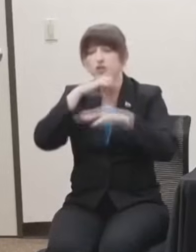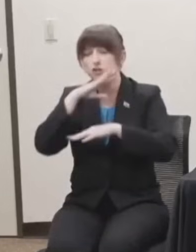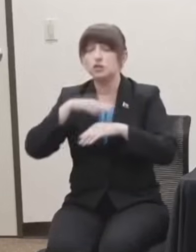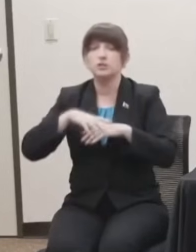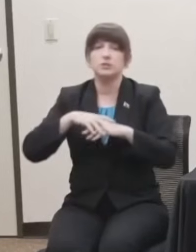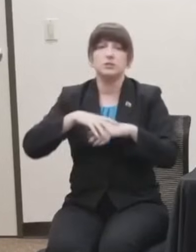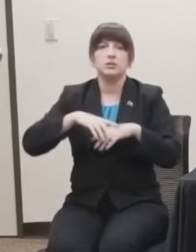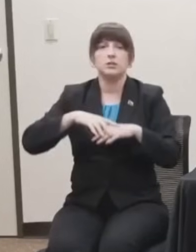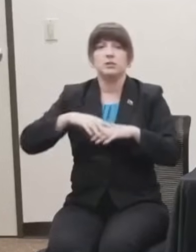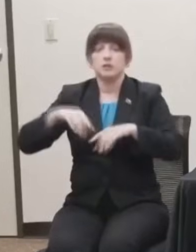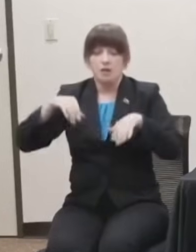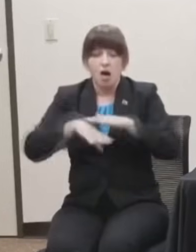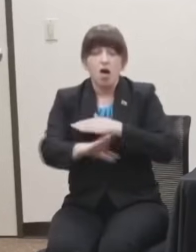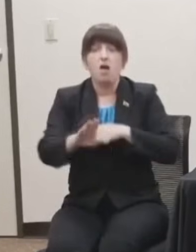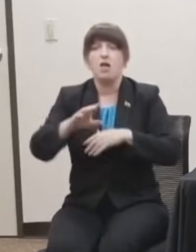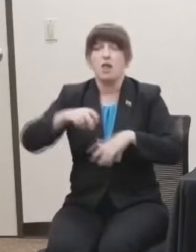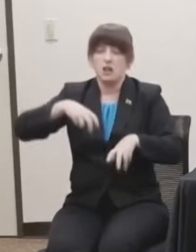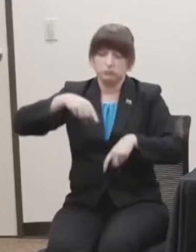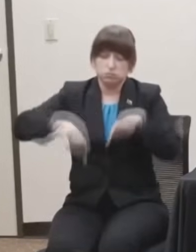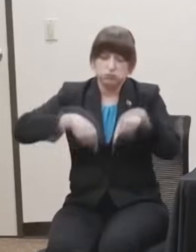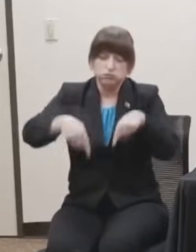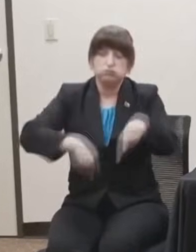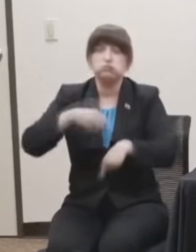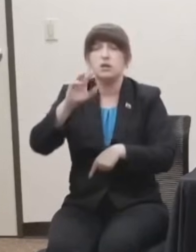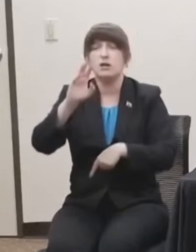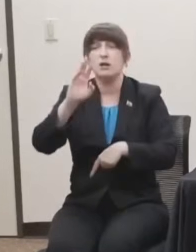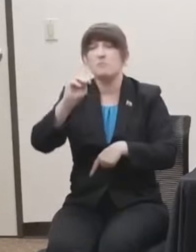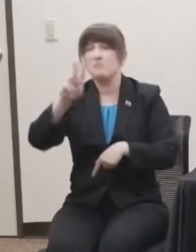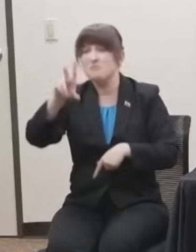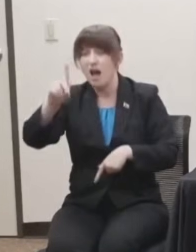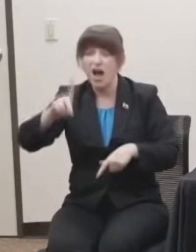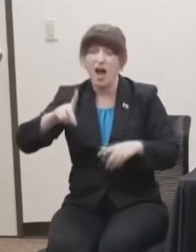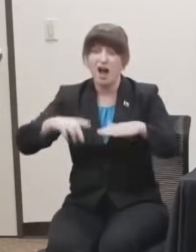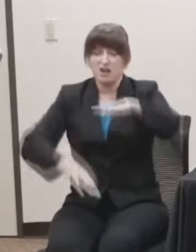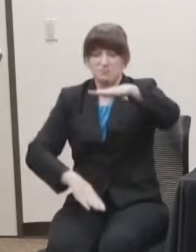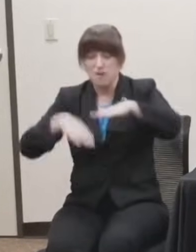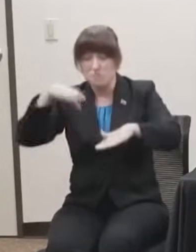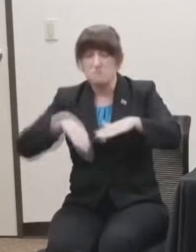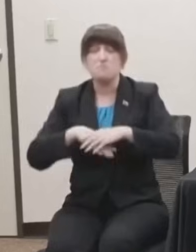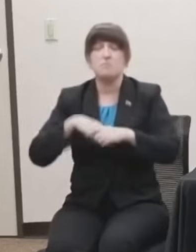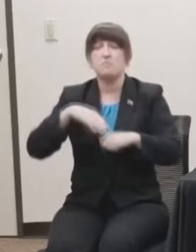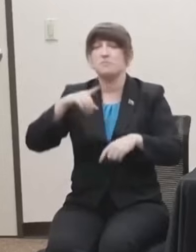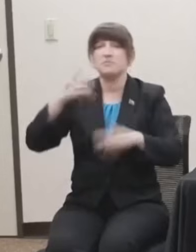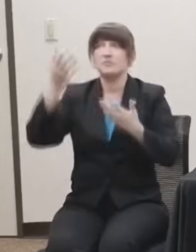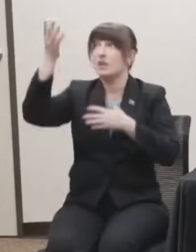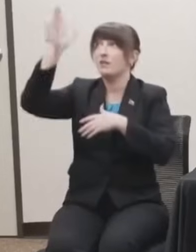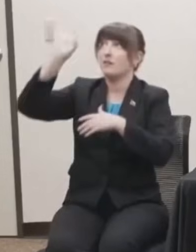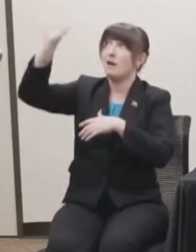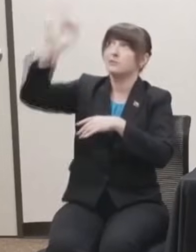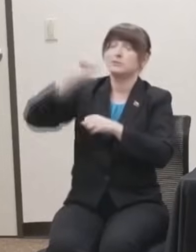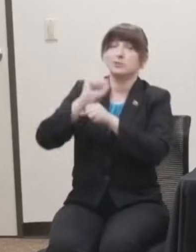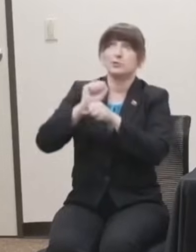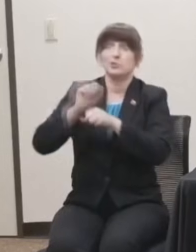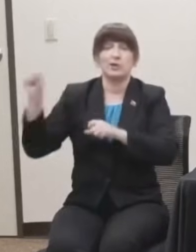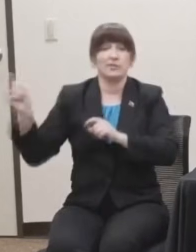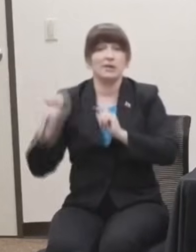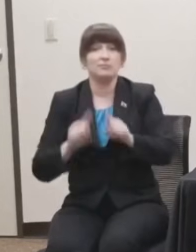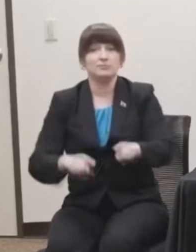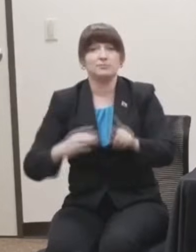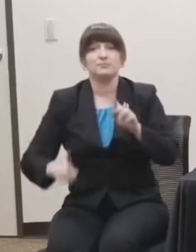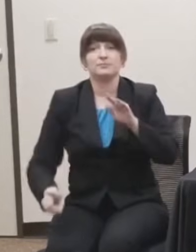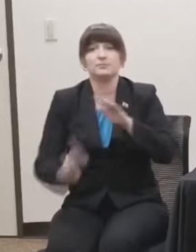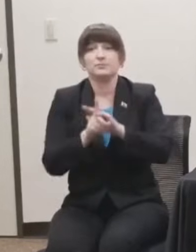This is God's work that they're doing. So, you know, the top priority is the family and the victims. Pray for them, but throw our